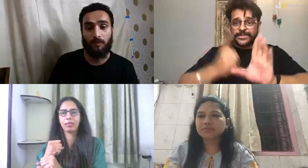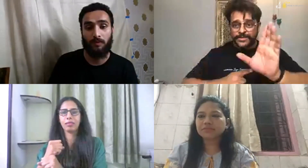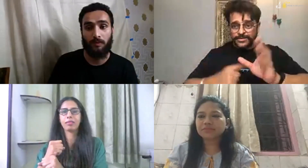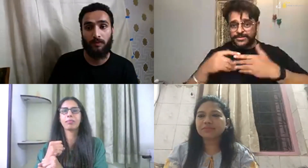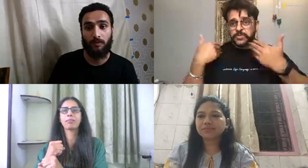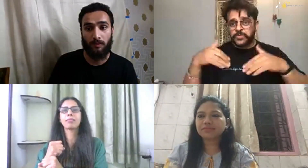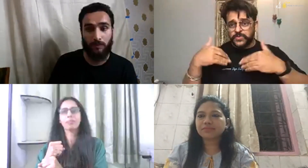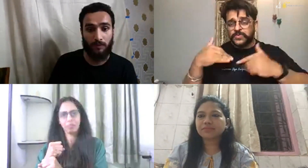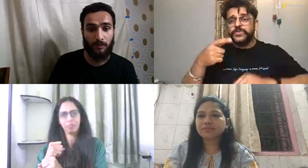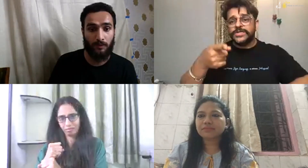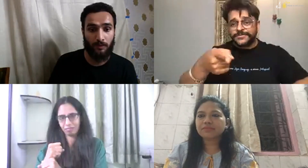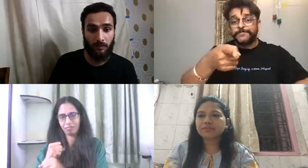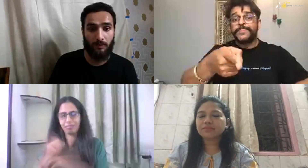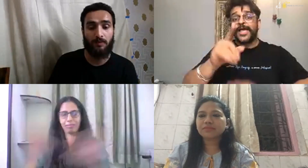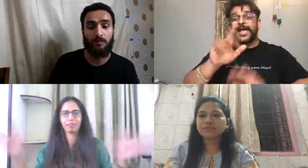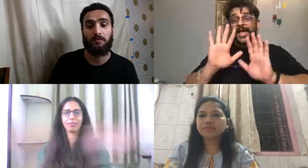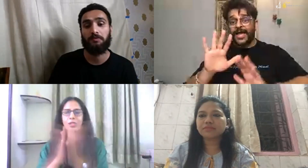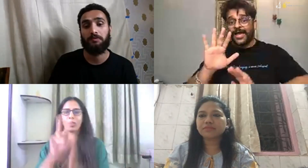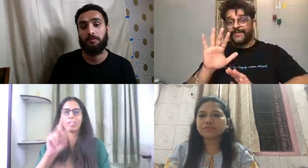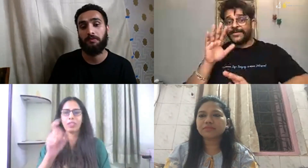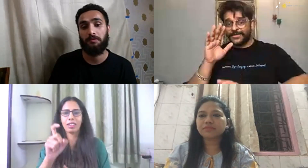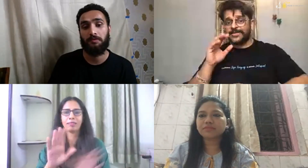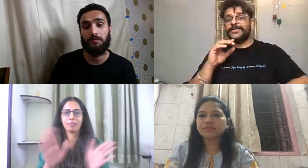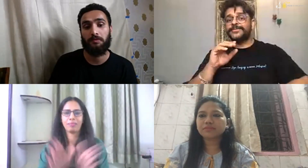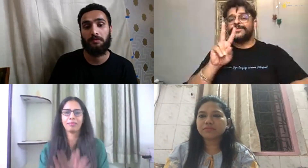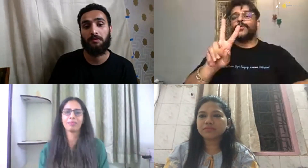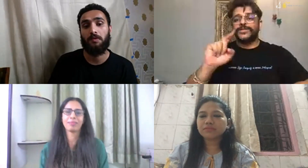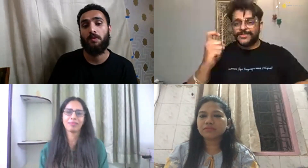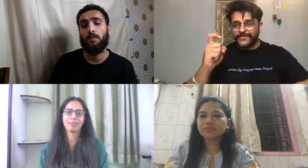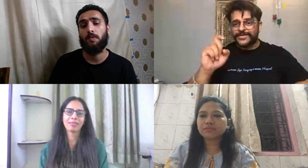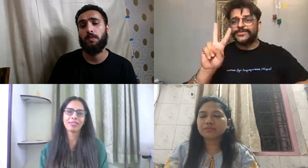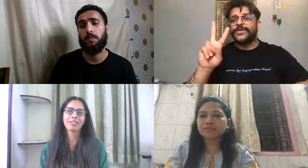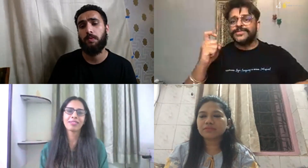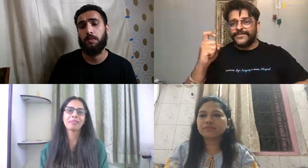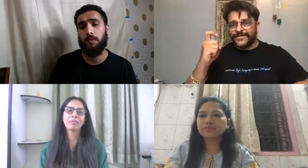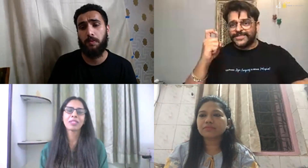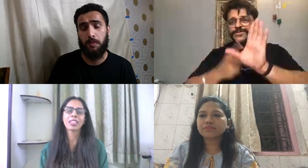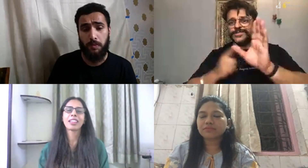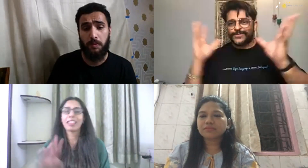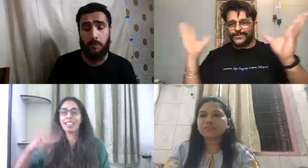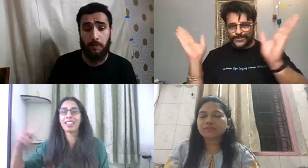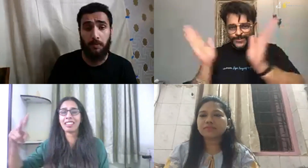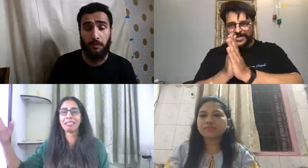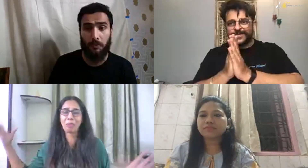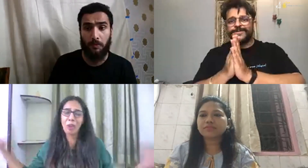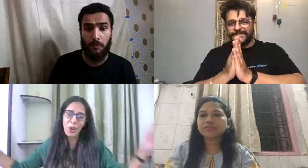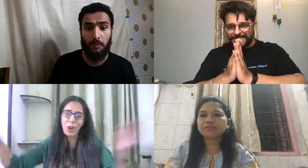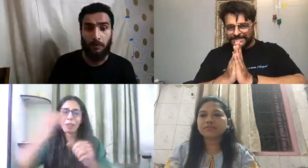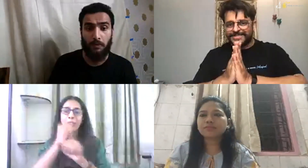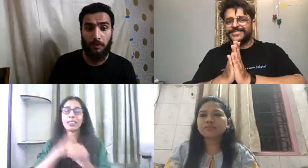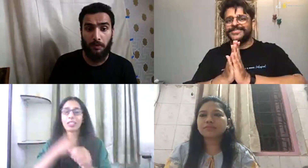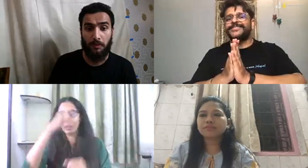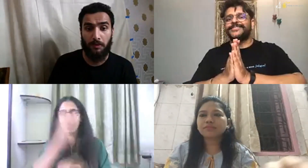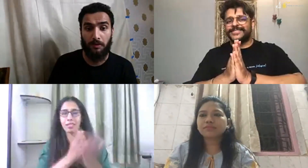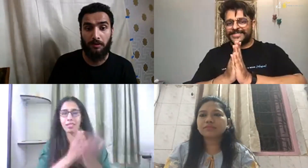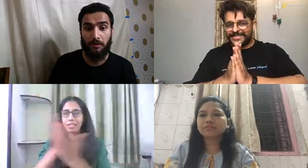for hairdresser from 7 years. Wow, 7 years. So makes 27 years. Total.